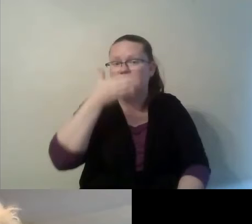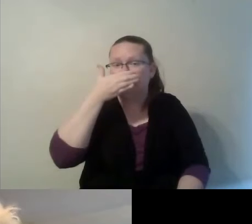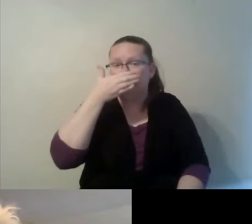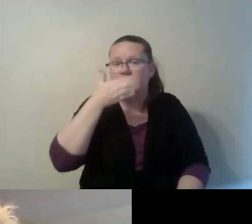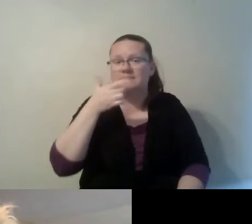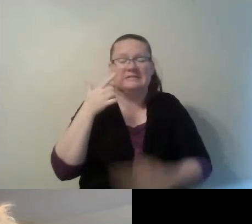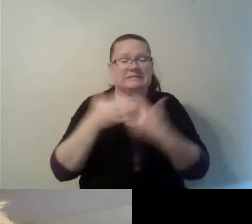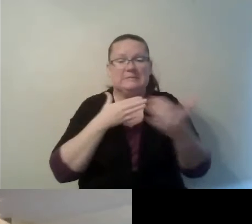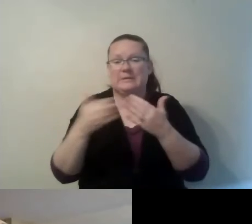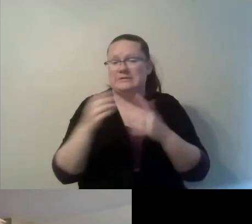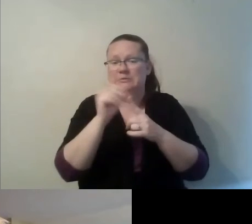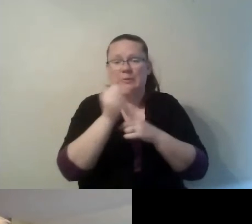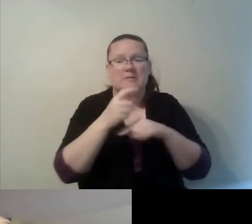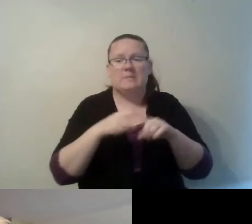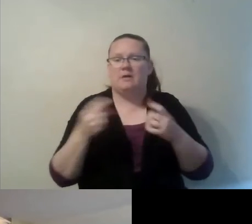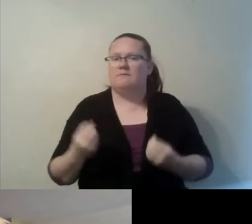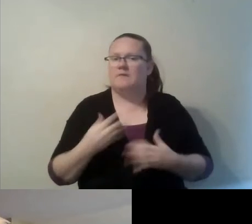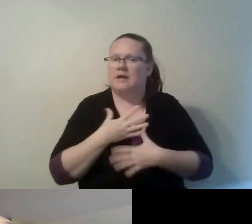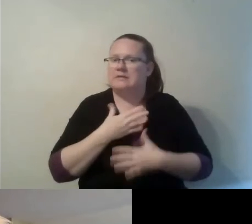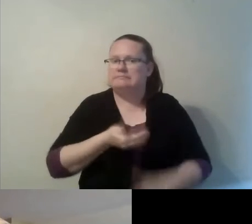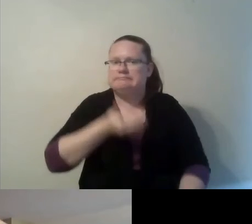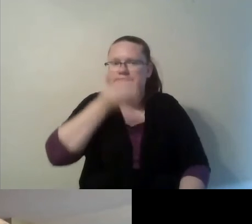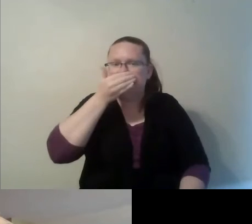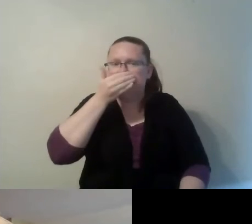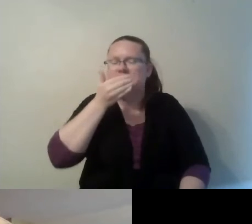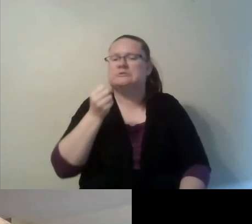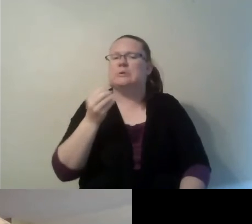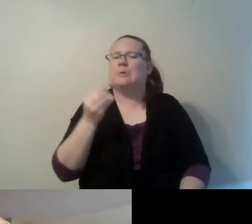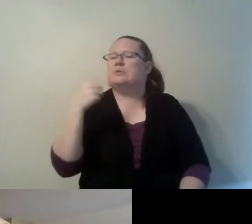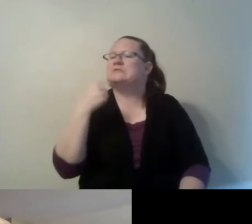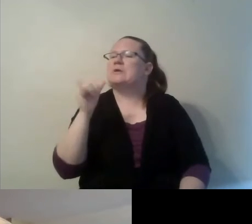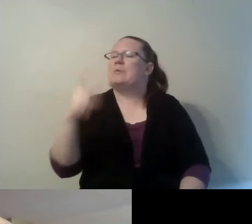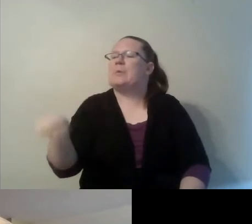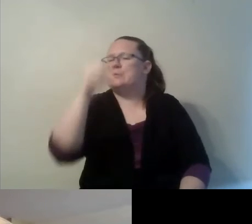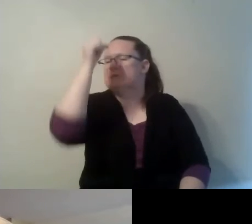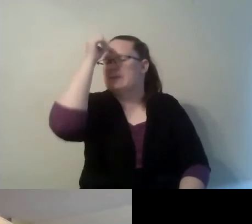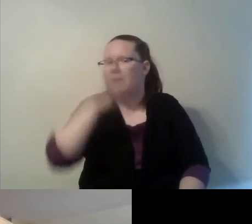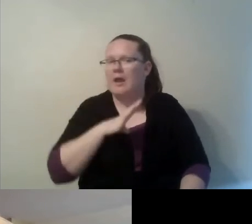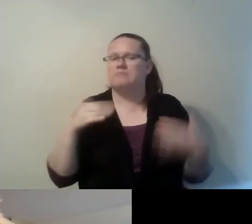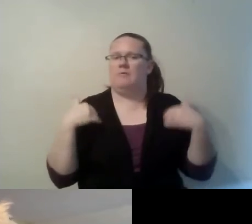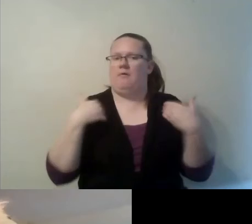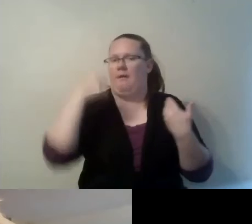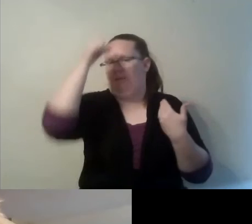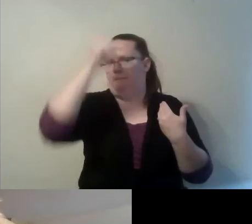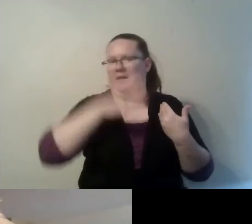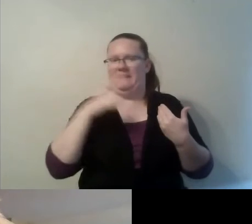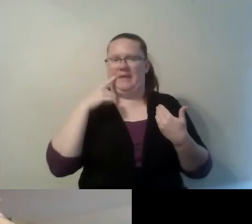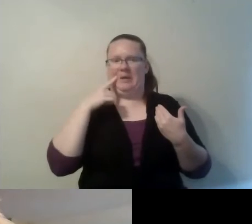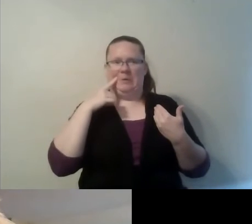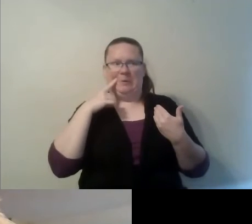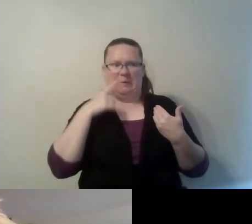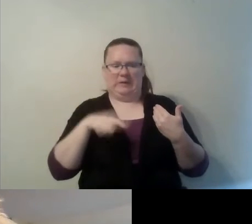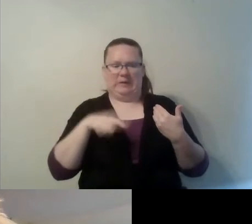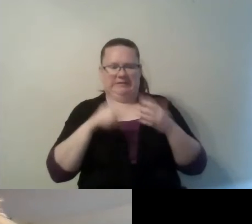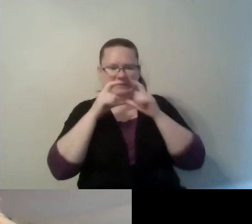current circumstances. So what would you say to those young men or men who might be thinking, I know I need to wear a mask